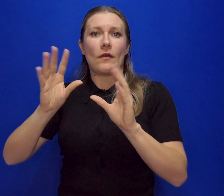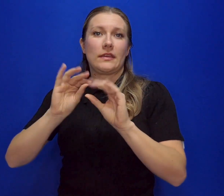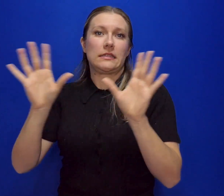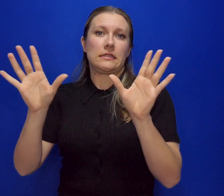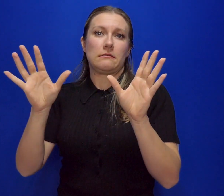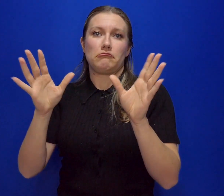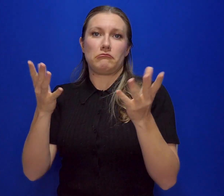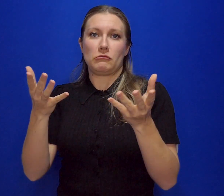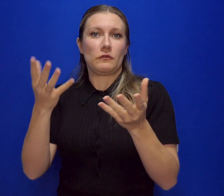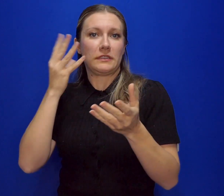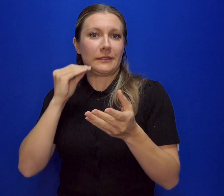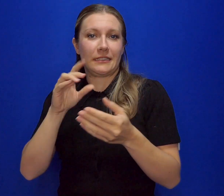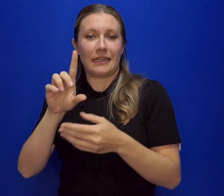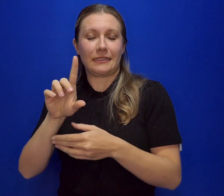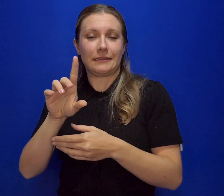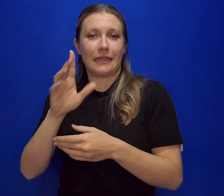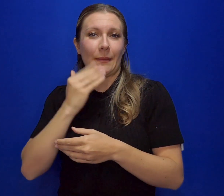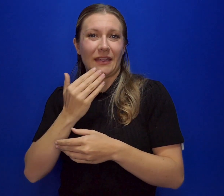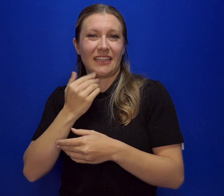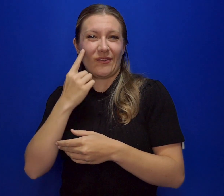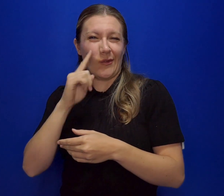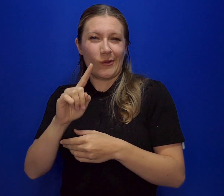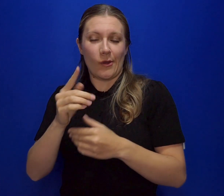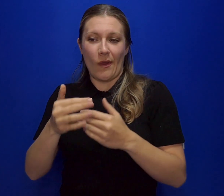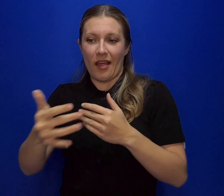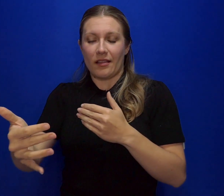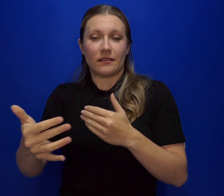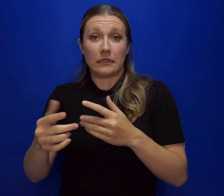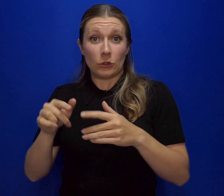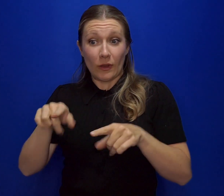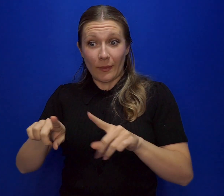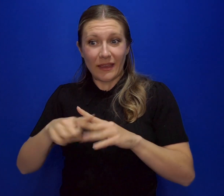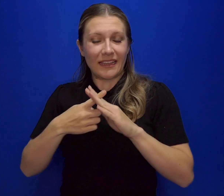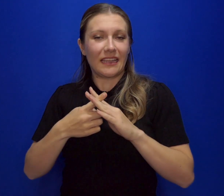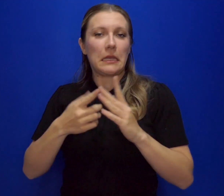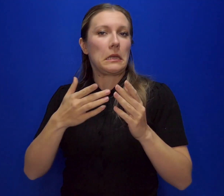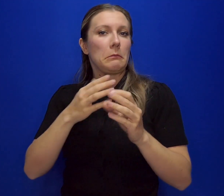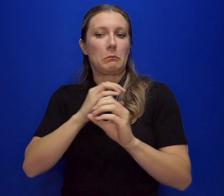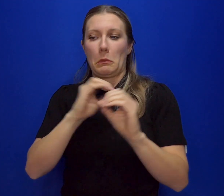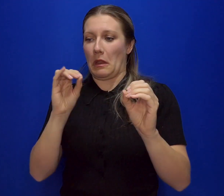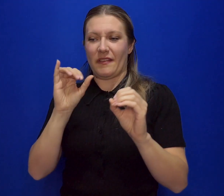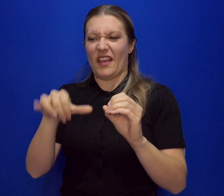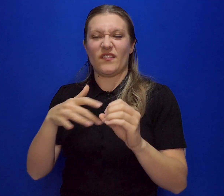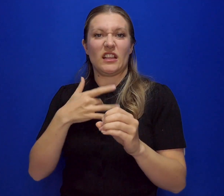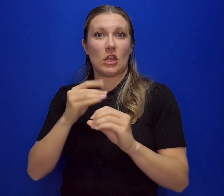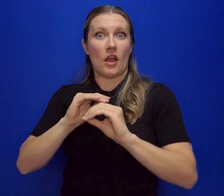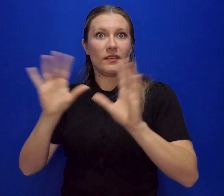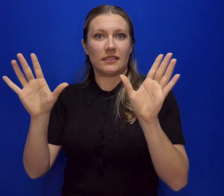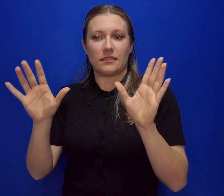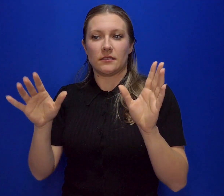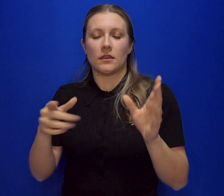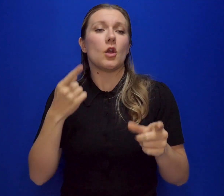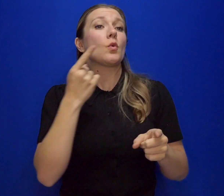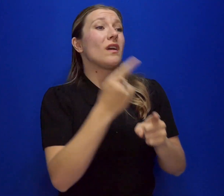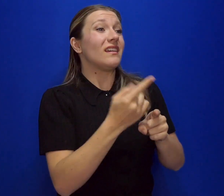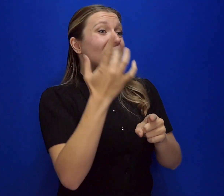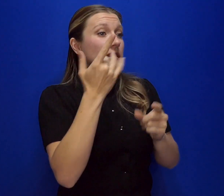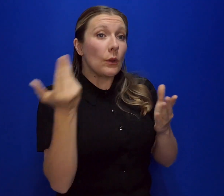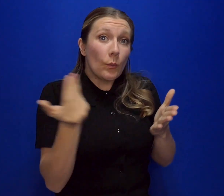you had diabetes for a while, in the beginning, none of that's going to feel obvious. Right. None of it. Like, when because it's brand new.